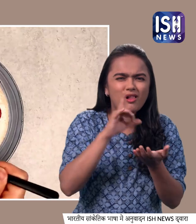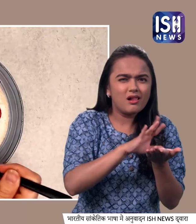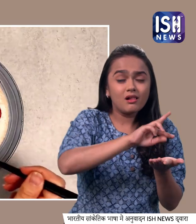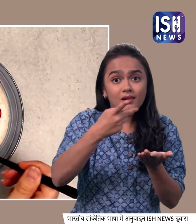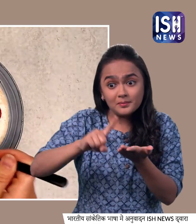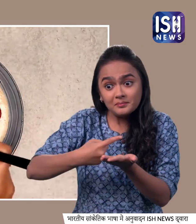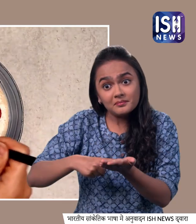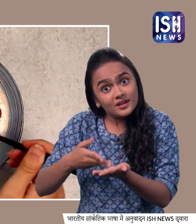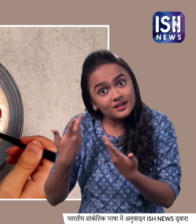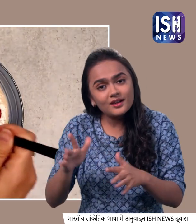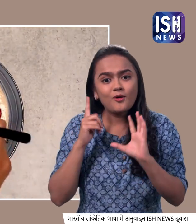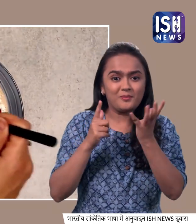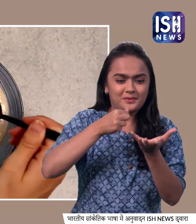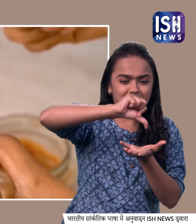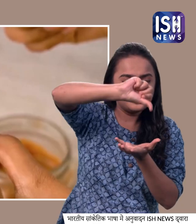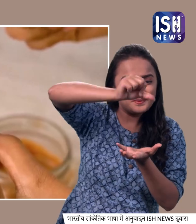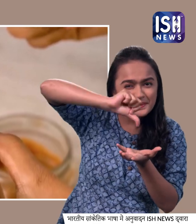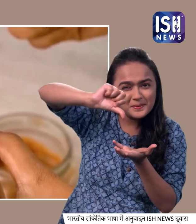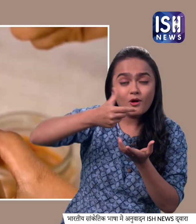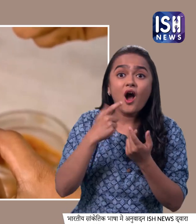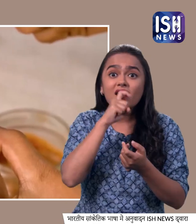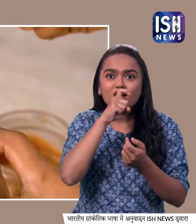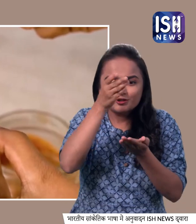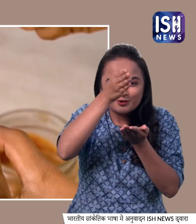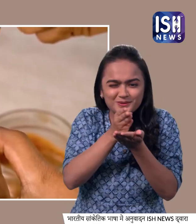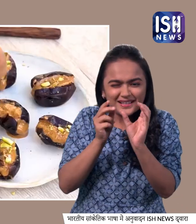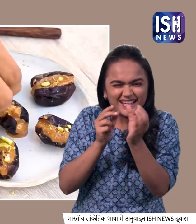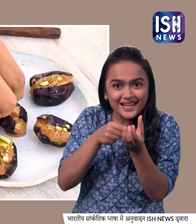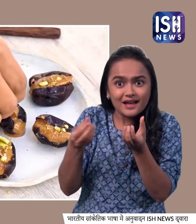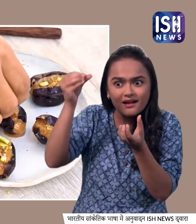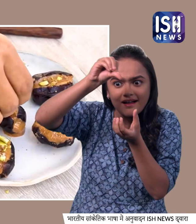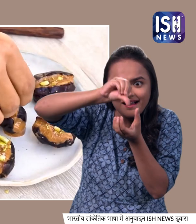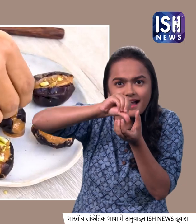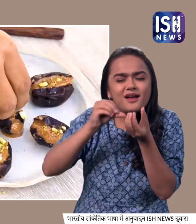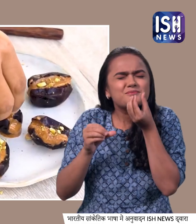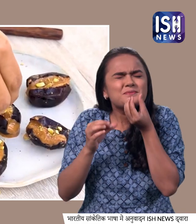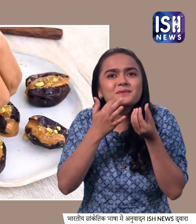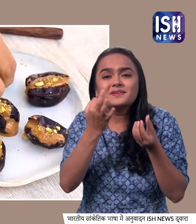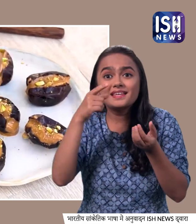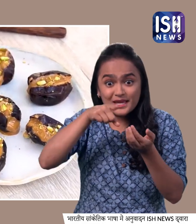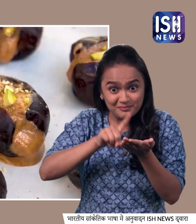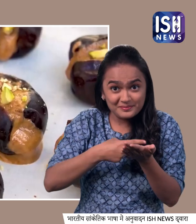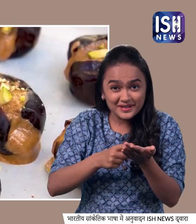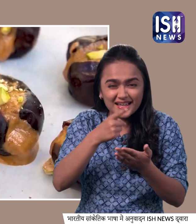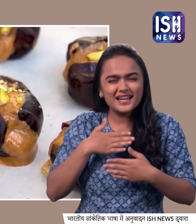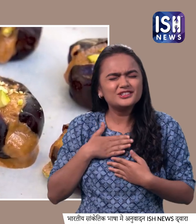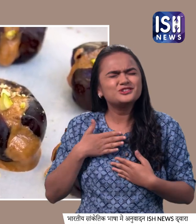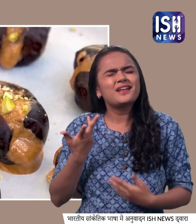butters well can use